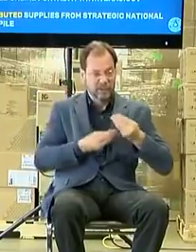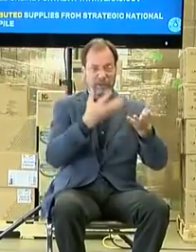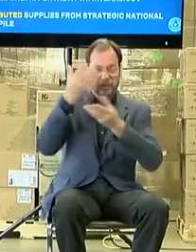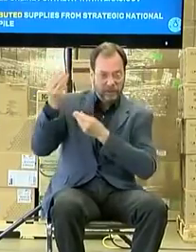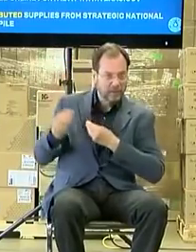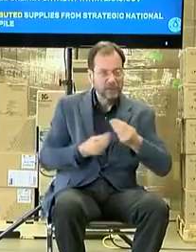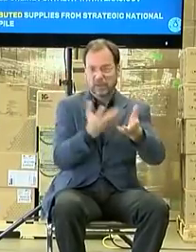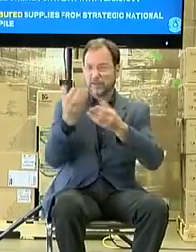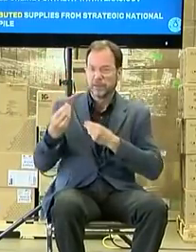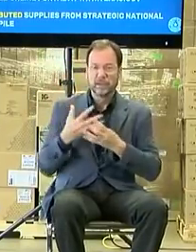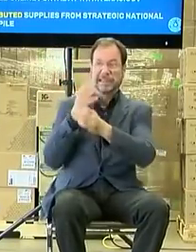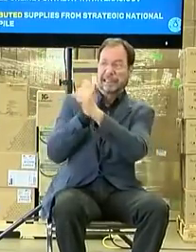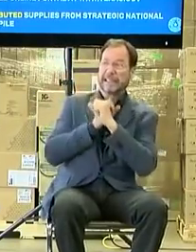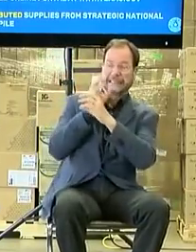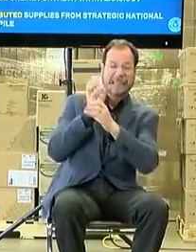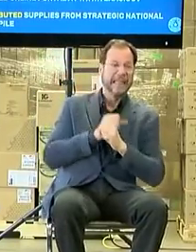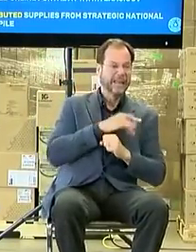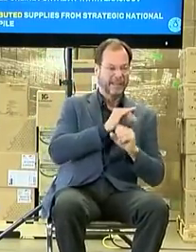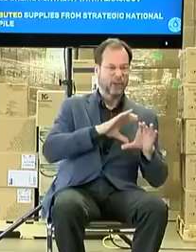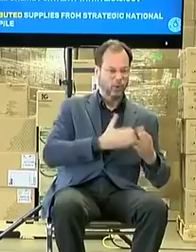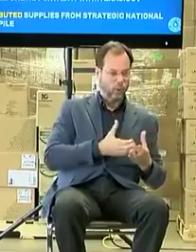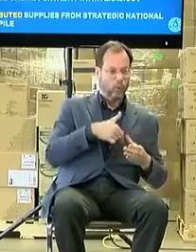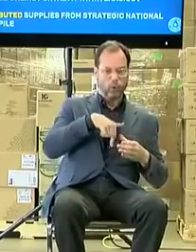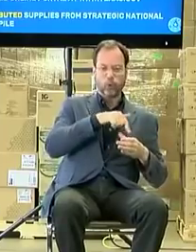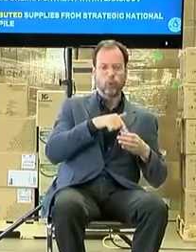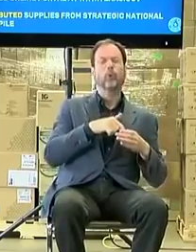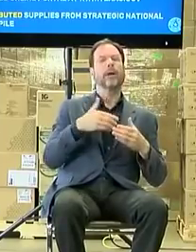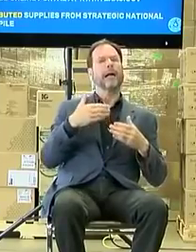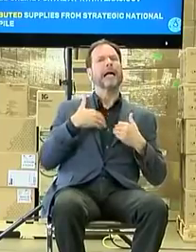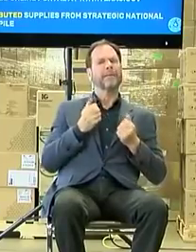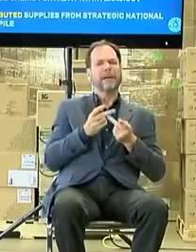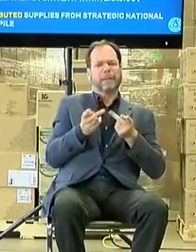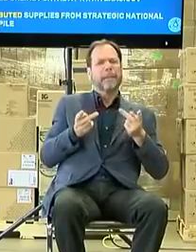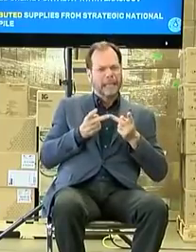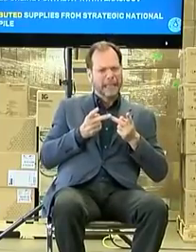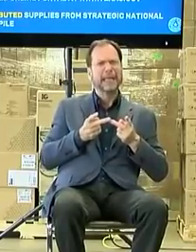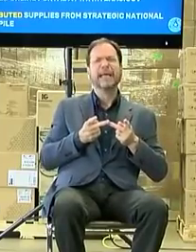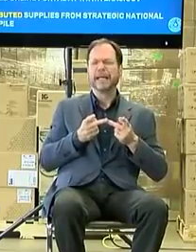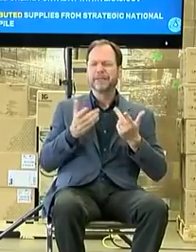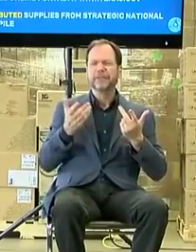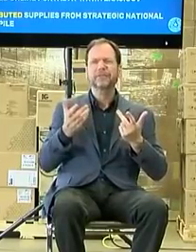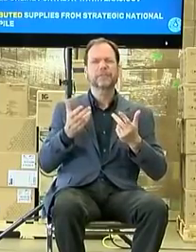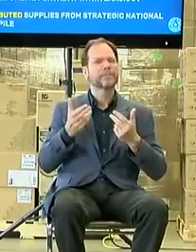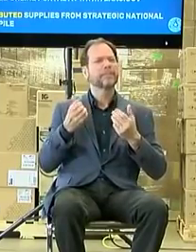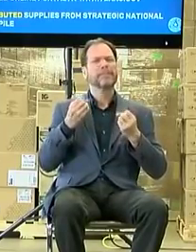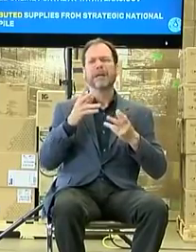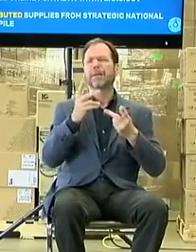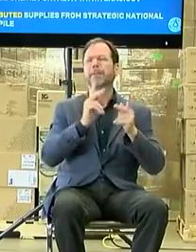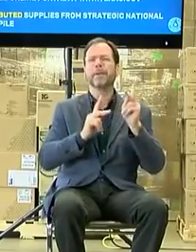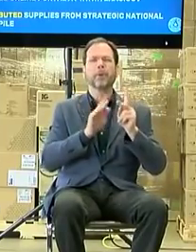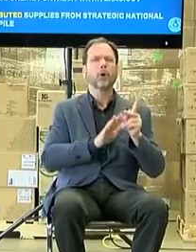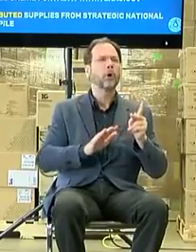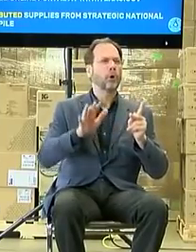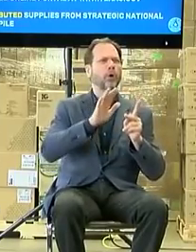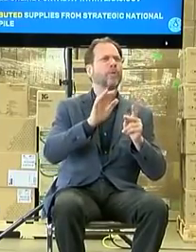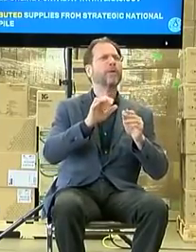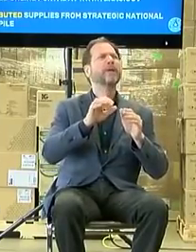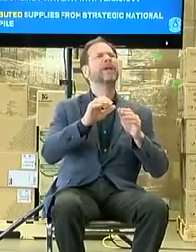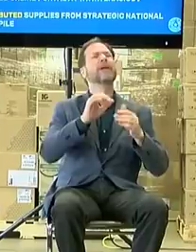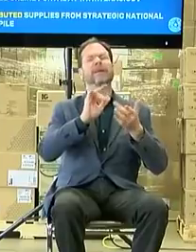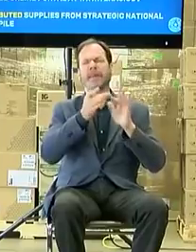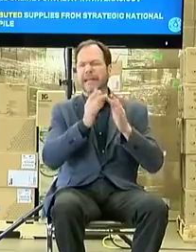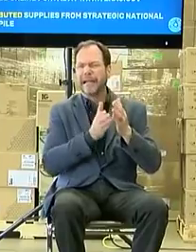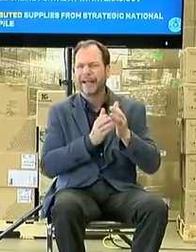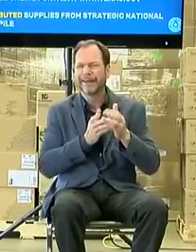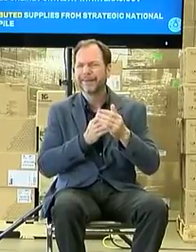great results is a portal that exists where so many people across the state, across the nation, and across the